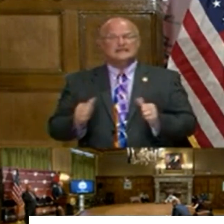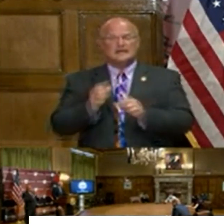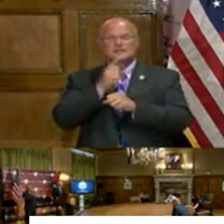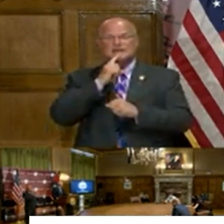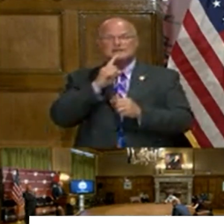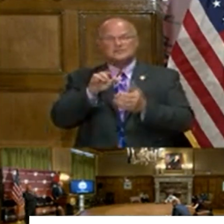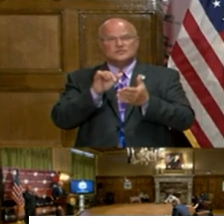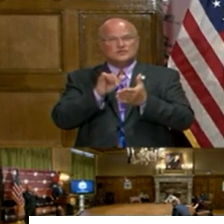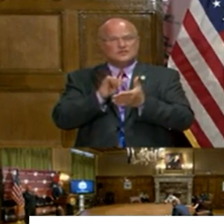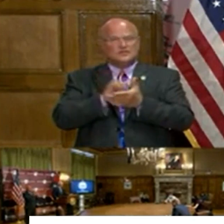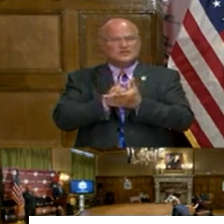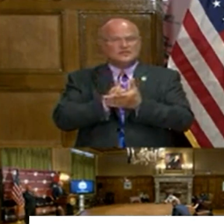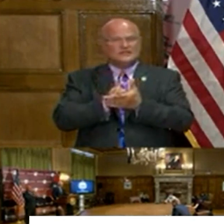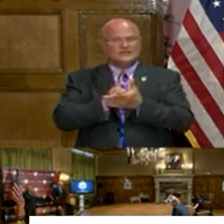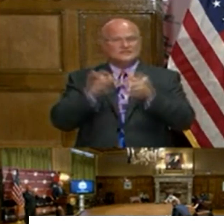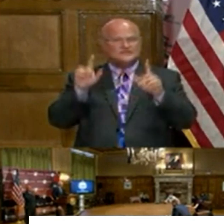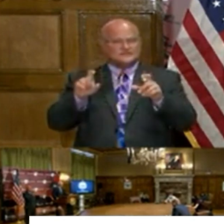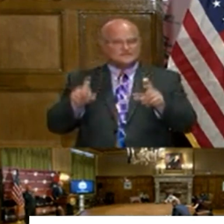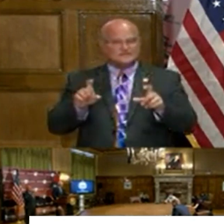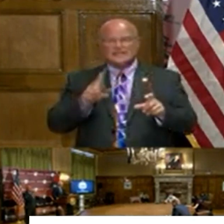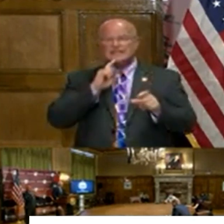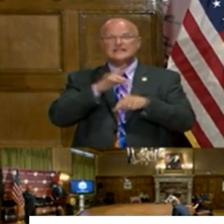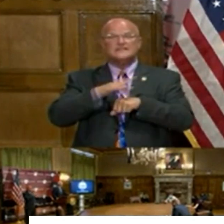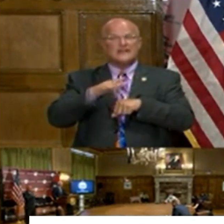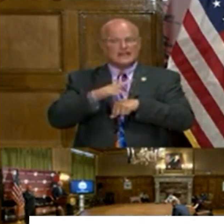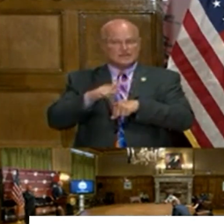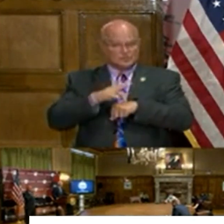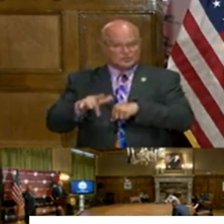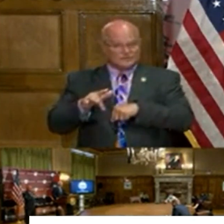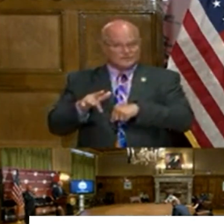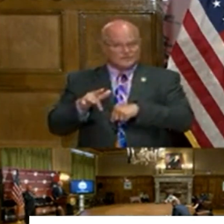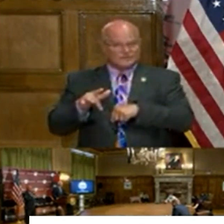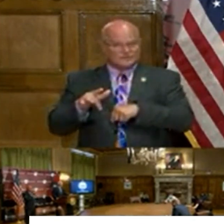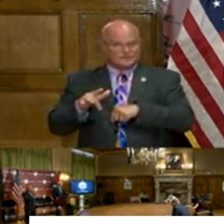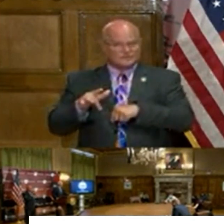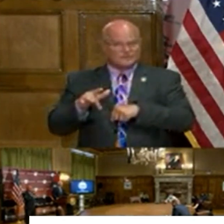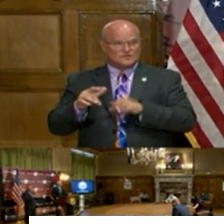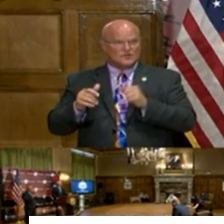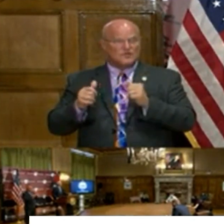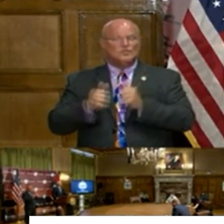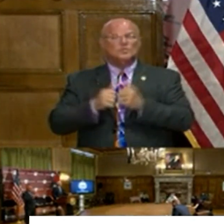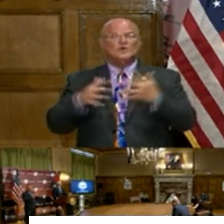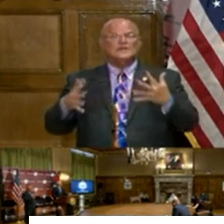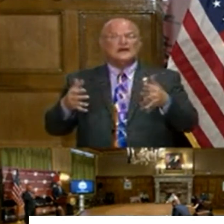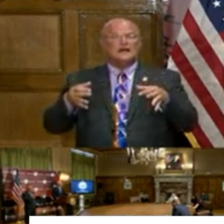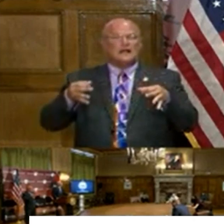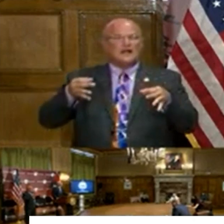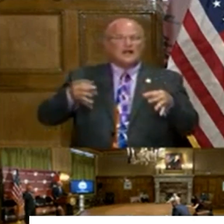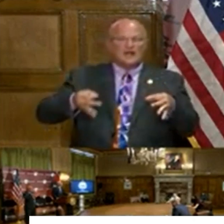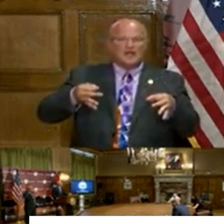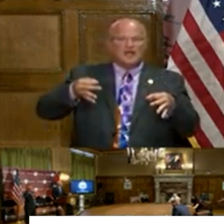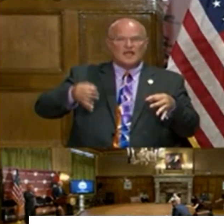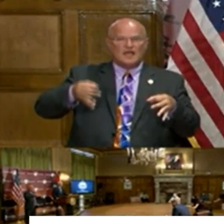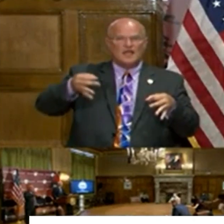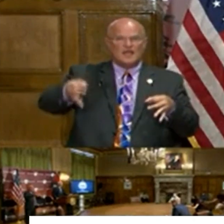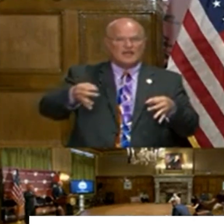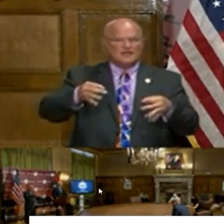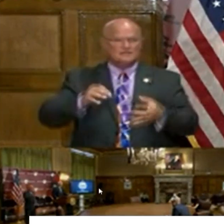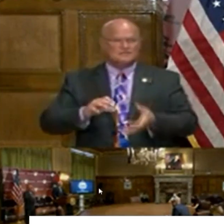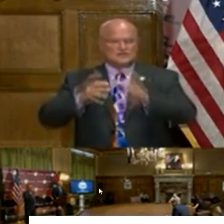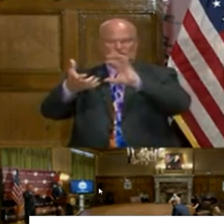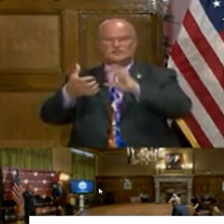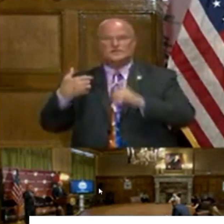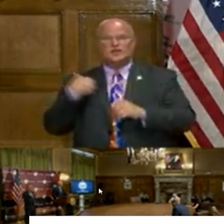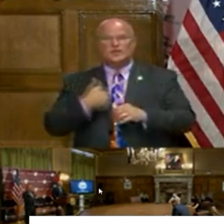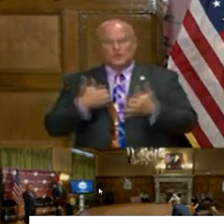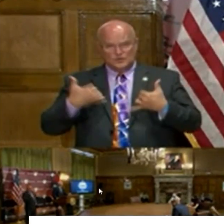make sure that that testing is available without any delays or interruption. And